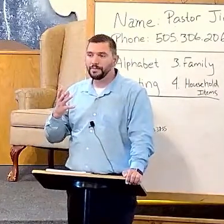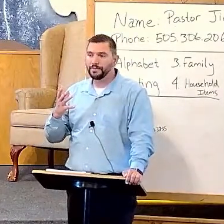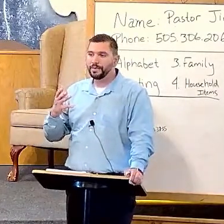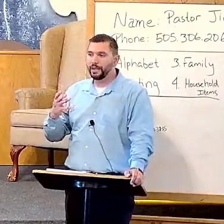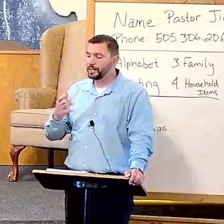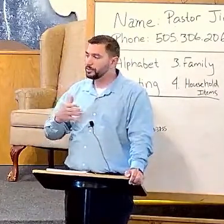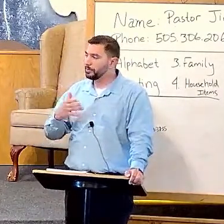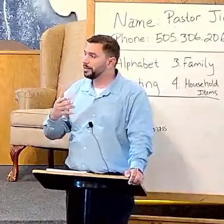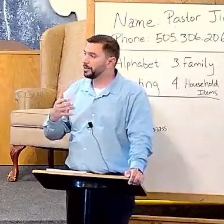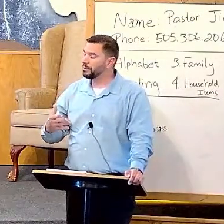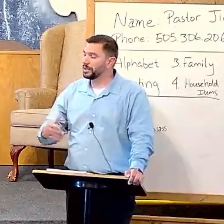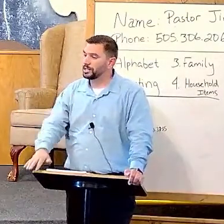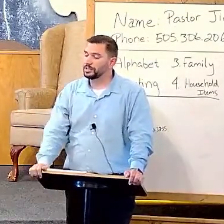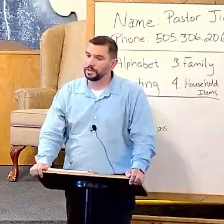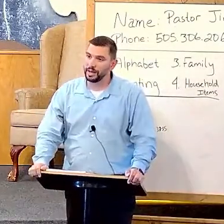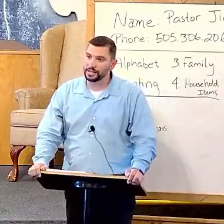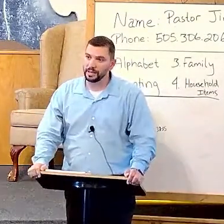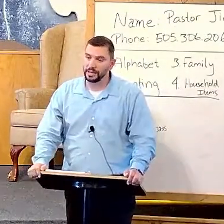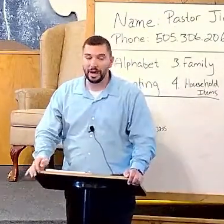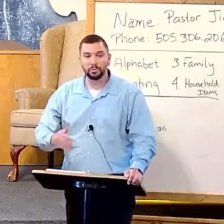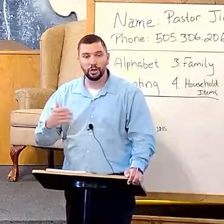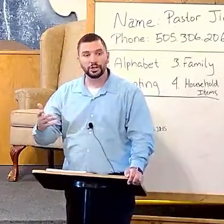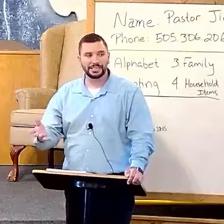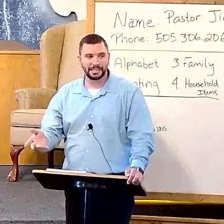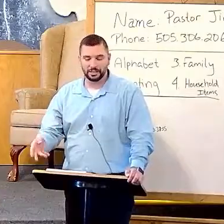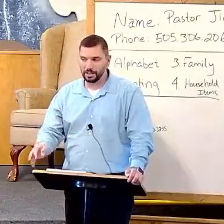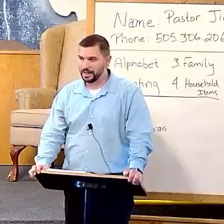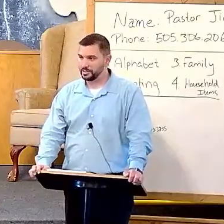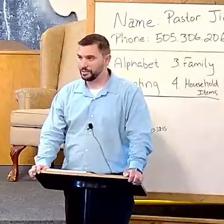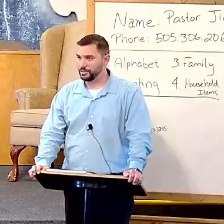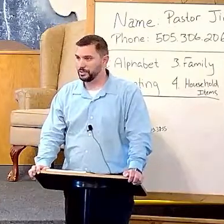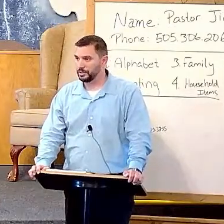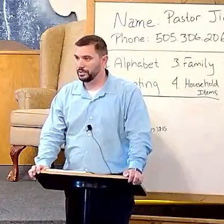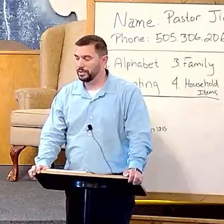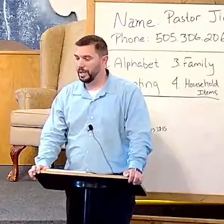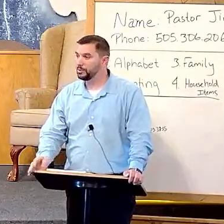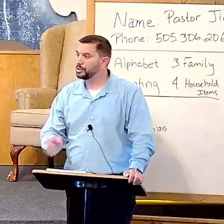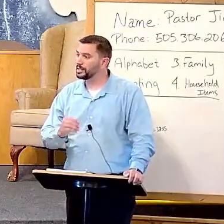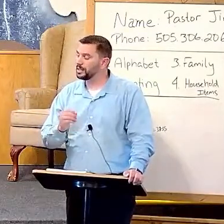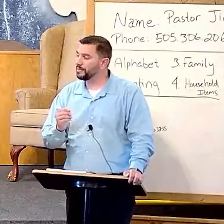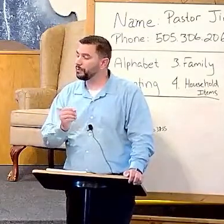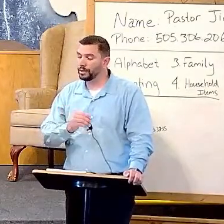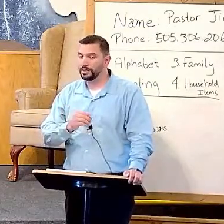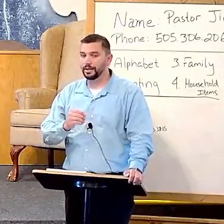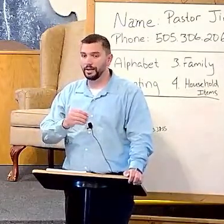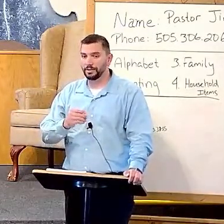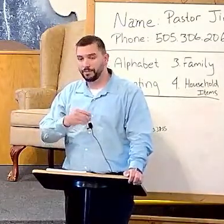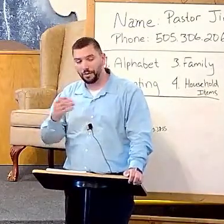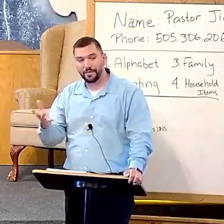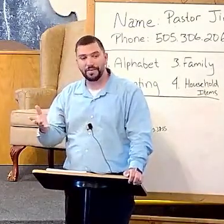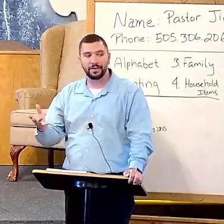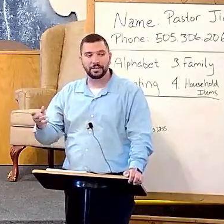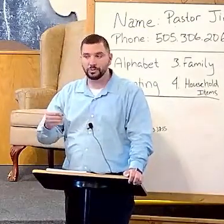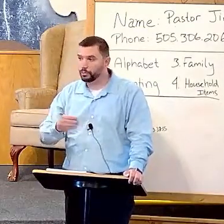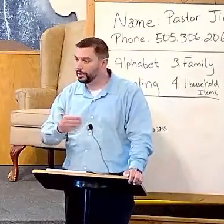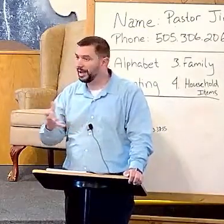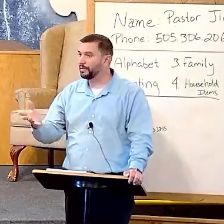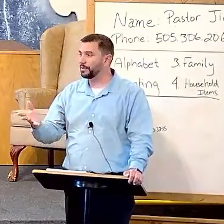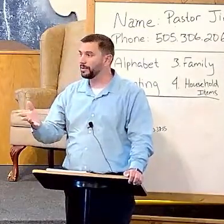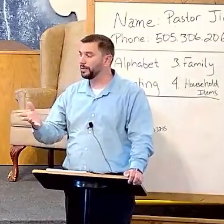and he explained that was actually asking, "How long is this class?" And he was asking for 45 minutes, 1 hour.